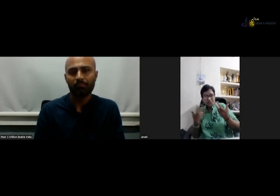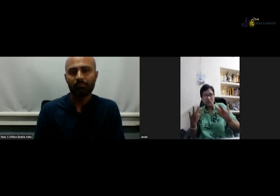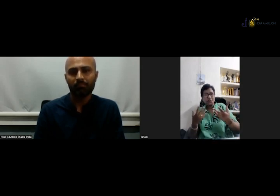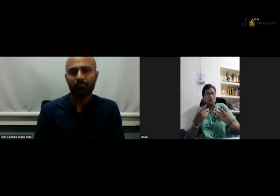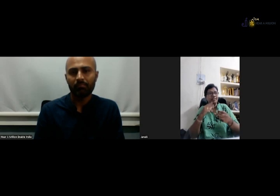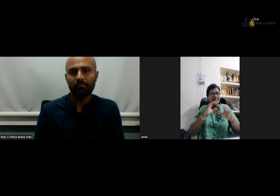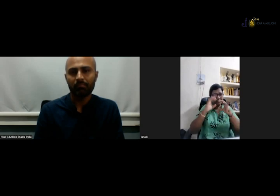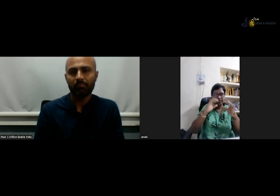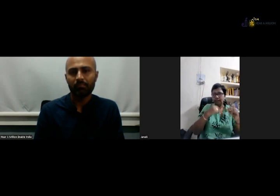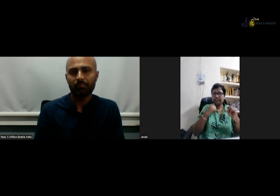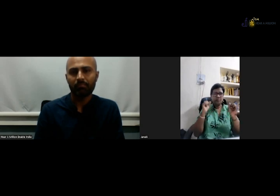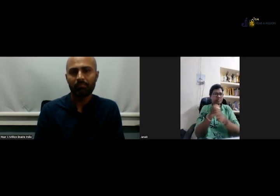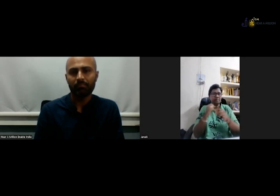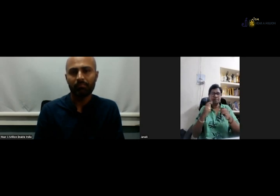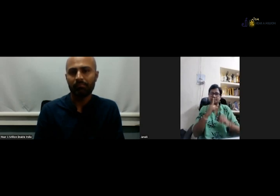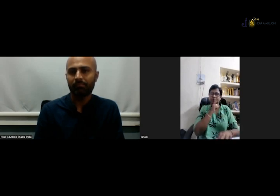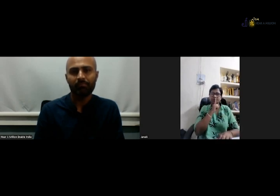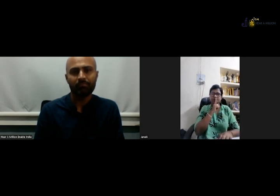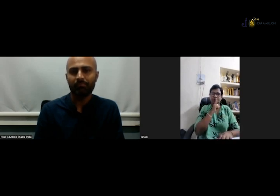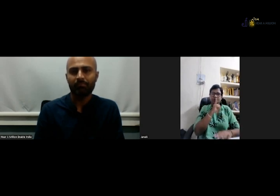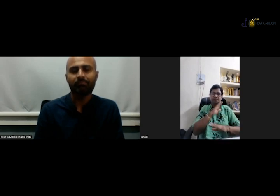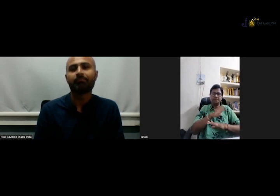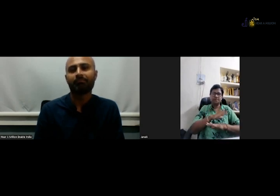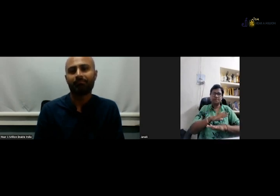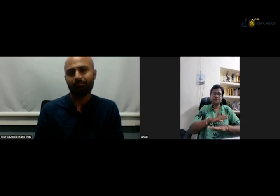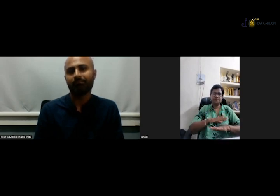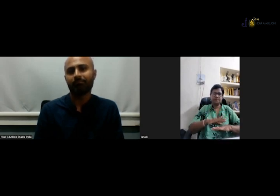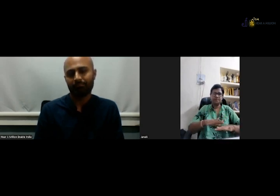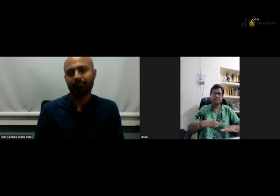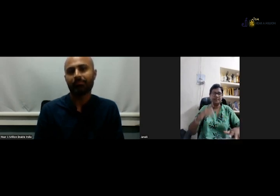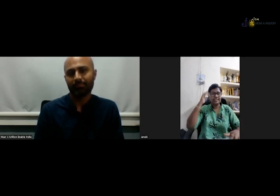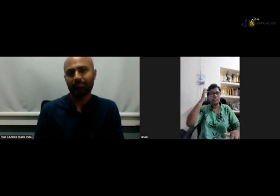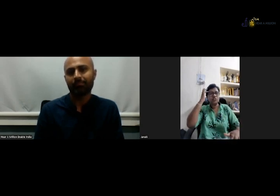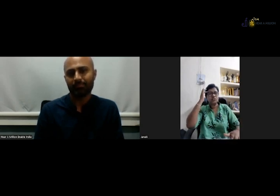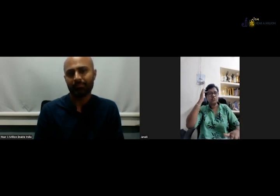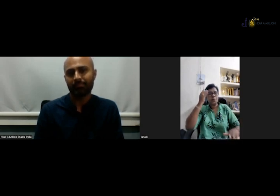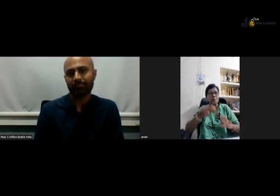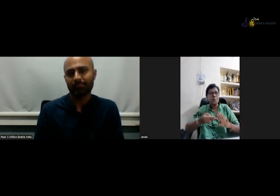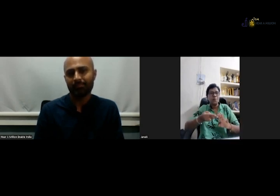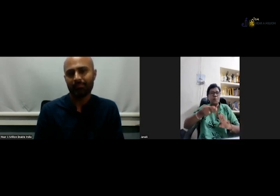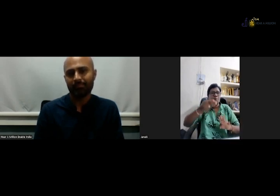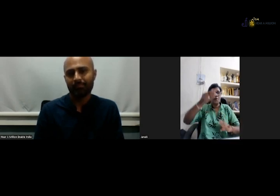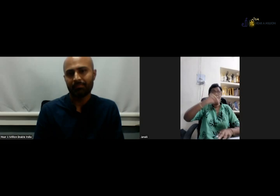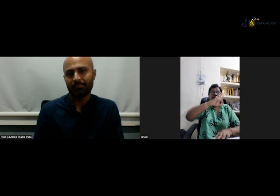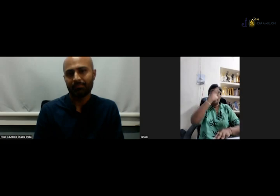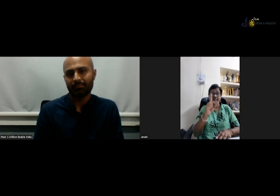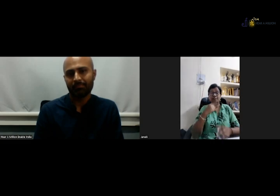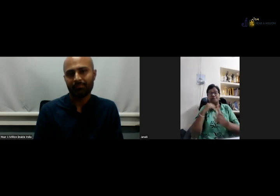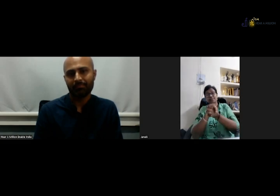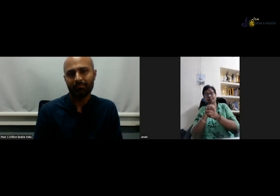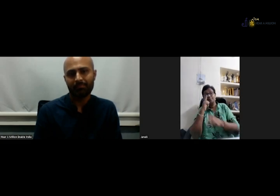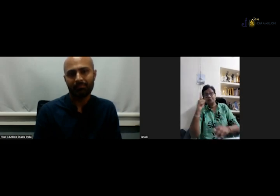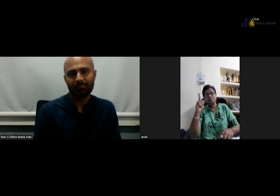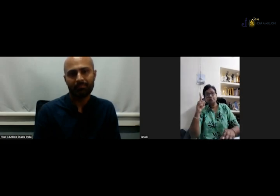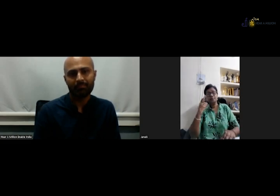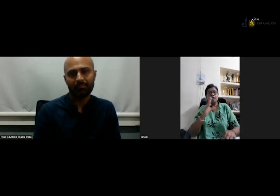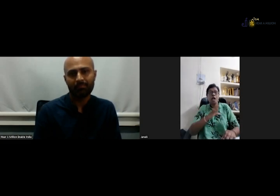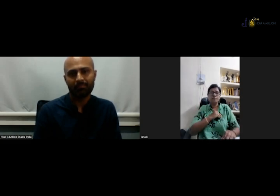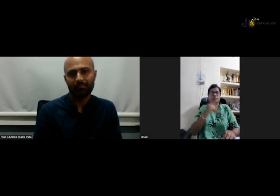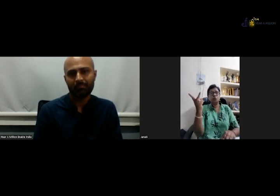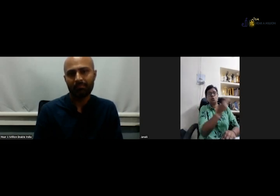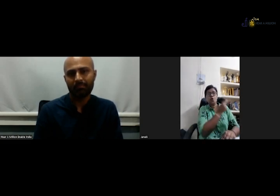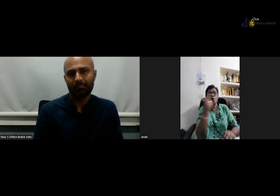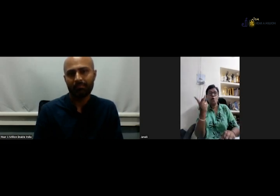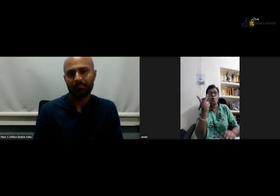I don't feel energetic. I don't feel like communicating with other people. I'm just thinking about